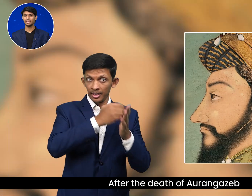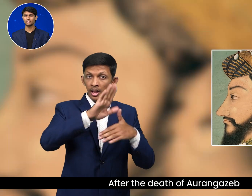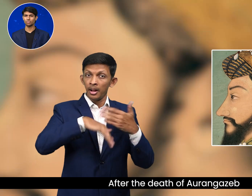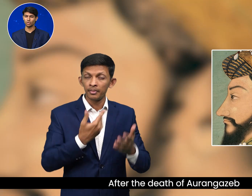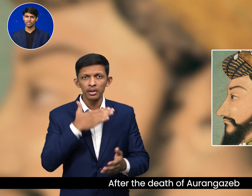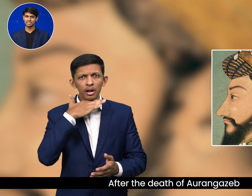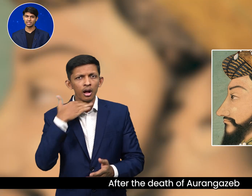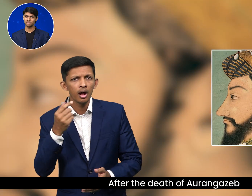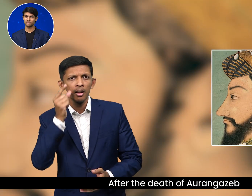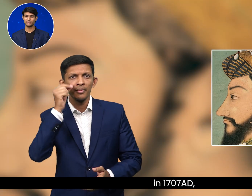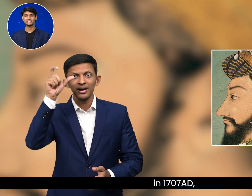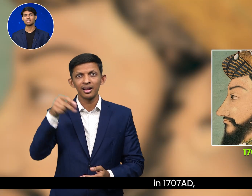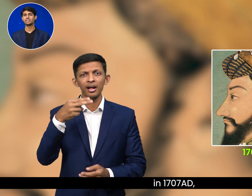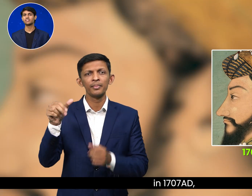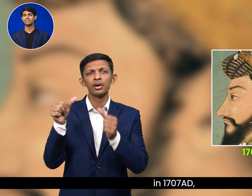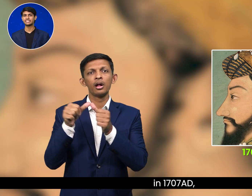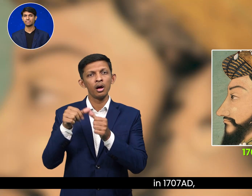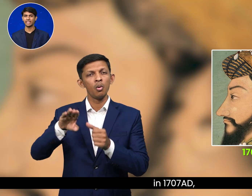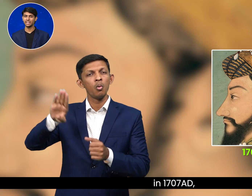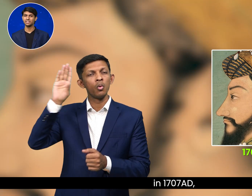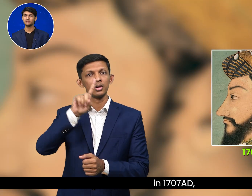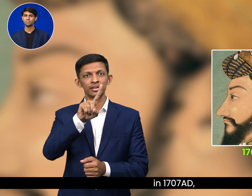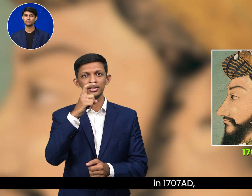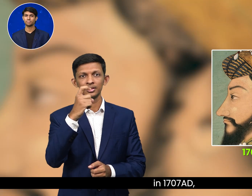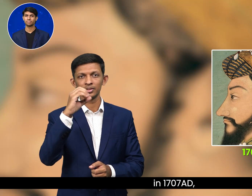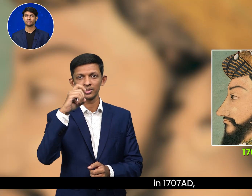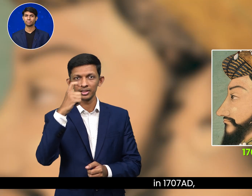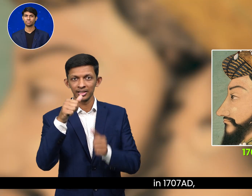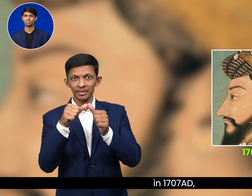After the death of Aurangzeb in 1707 AD,